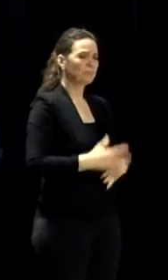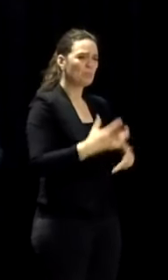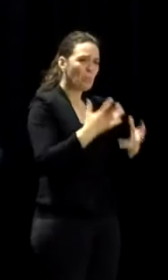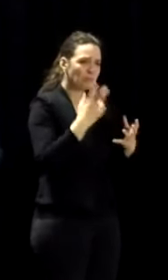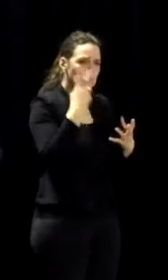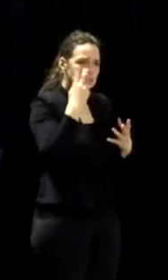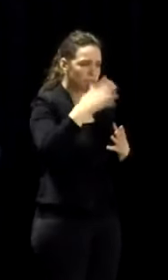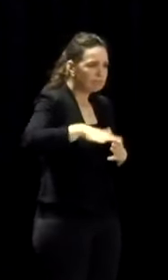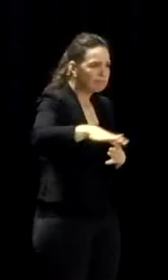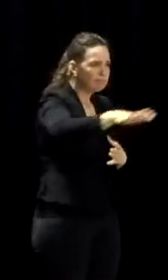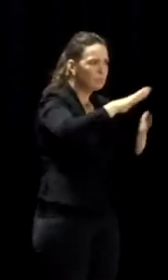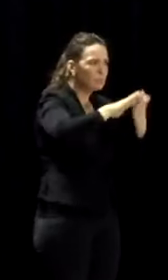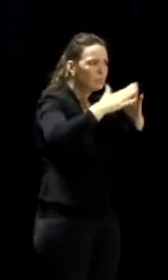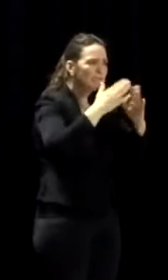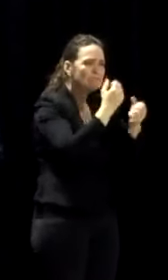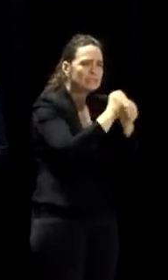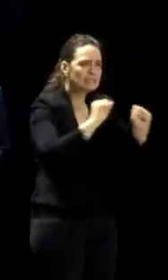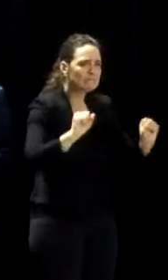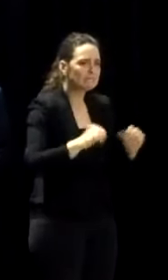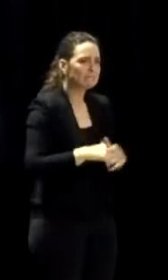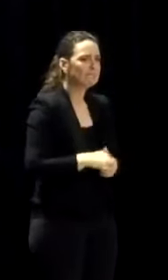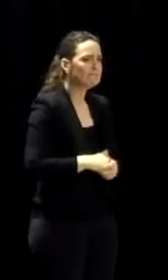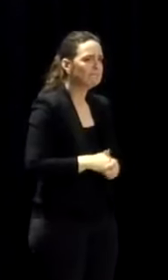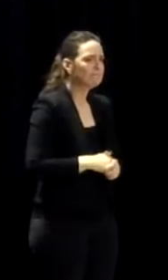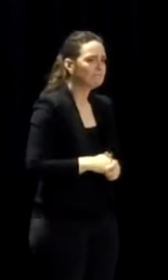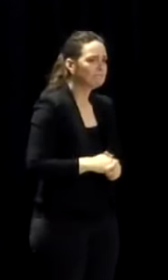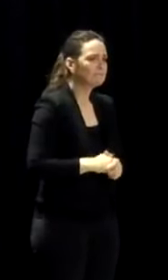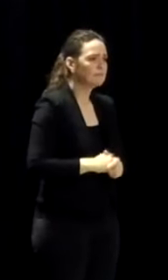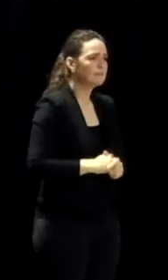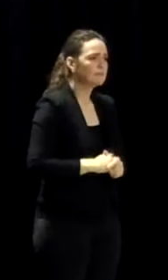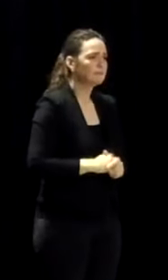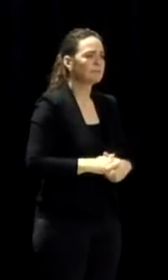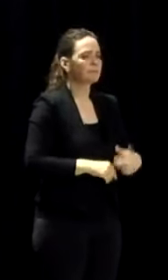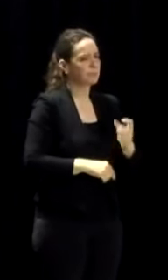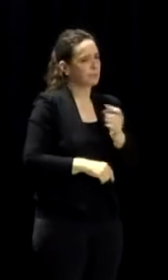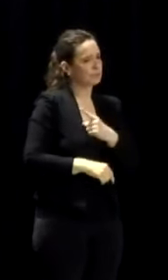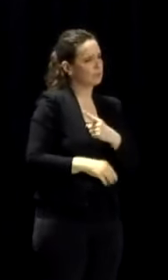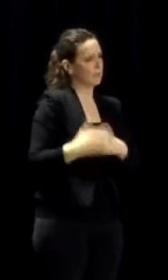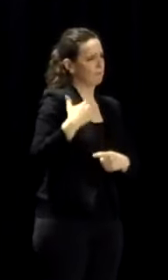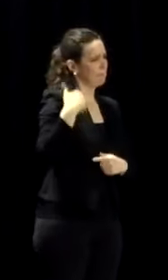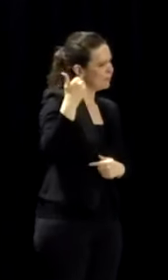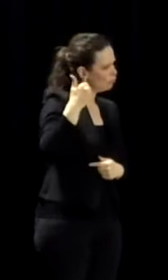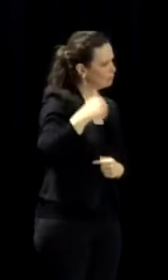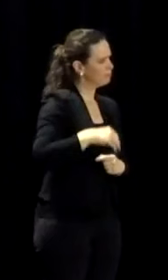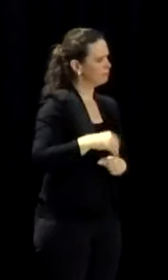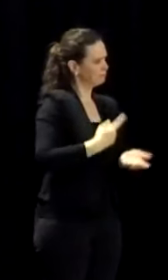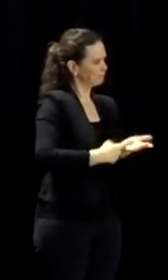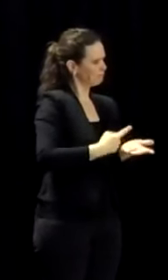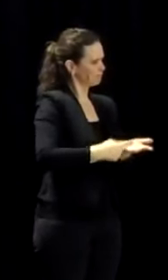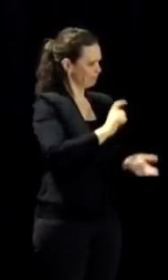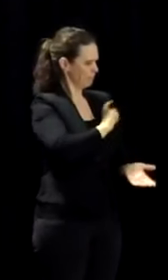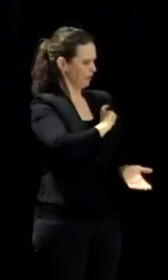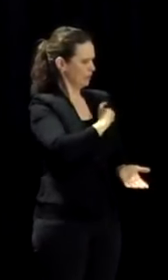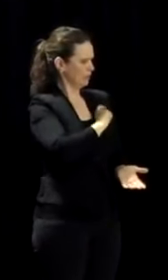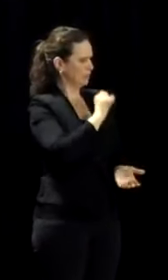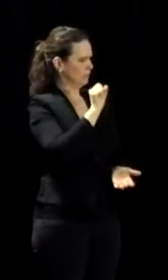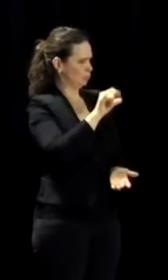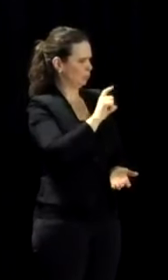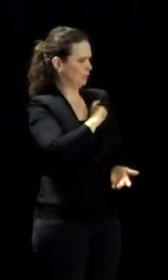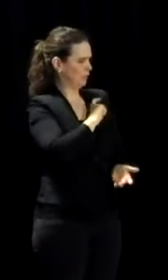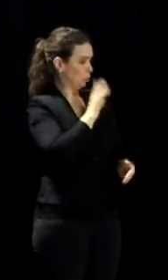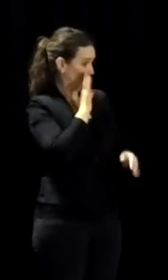Mayor, can you speak to the Syracuse Police Department side of this? You mentioned deciding not to send officers to the parks where you can make a few